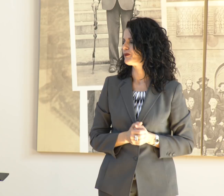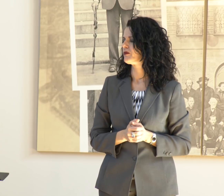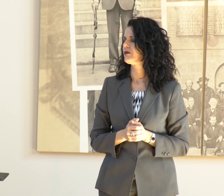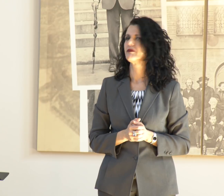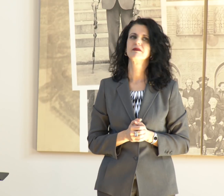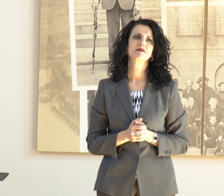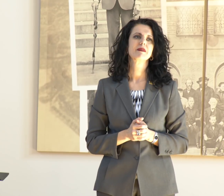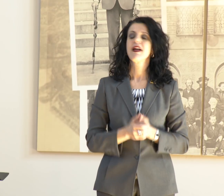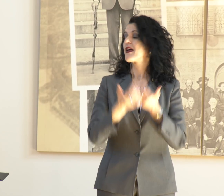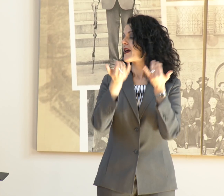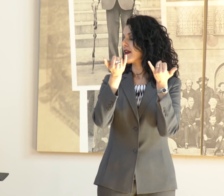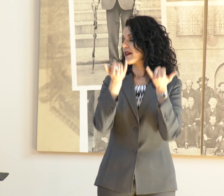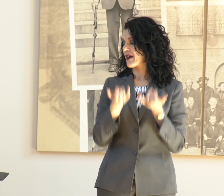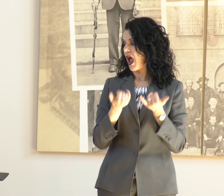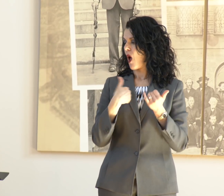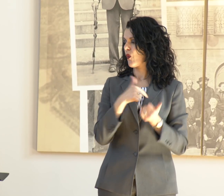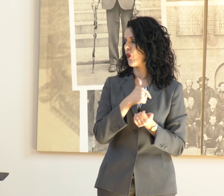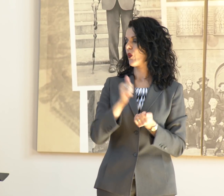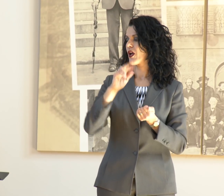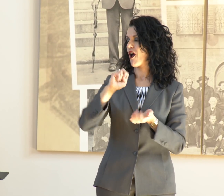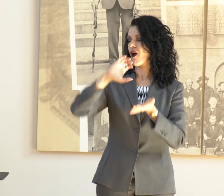be there.